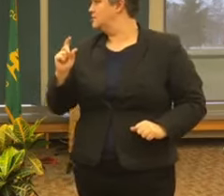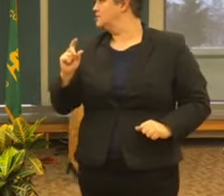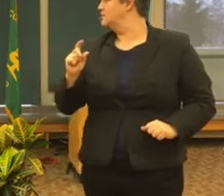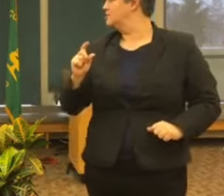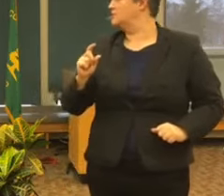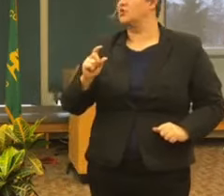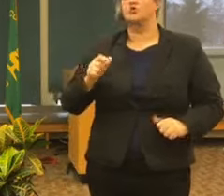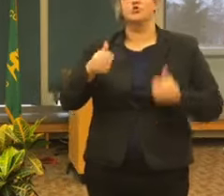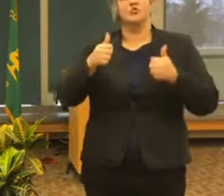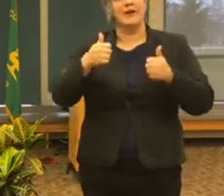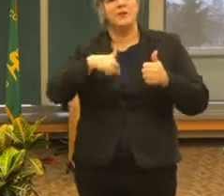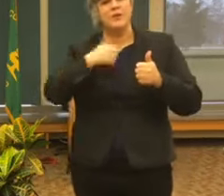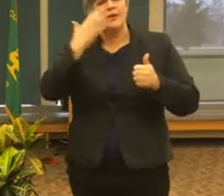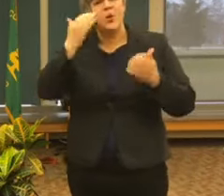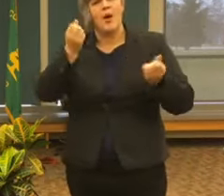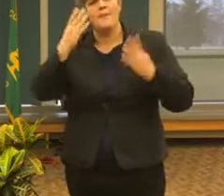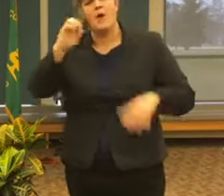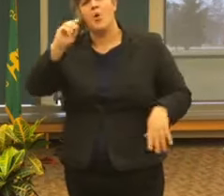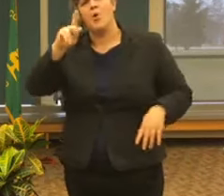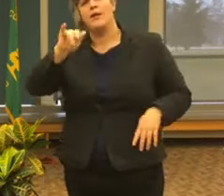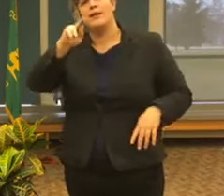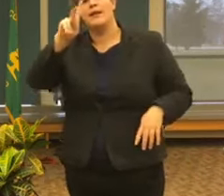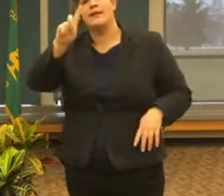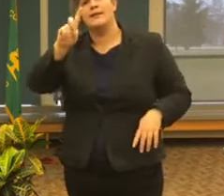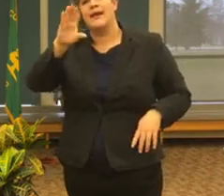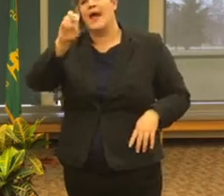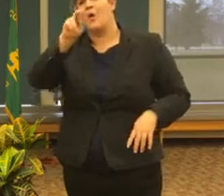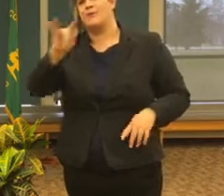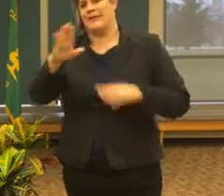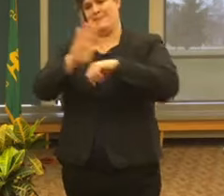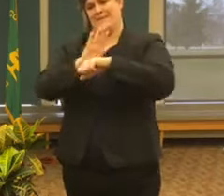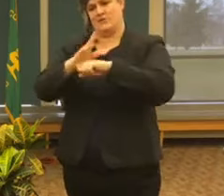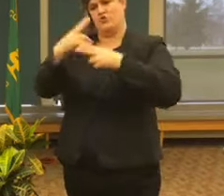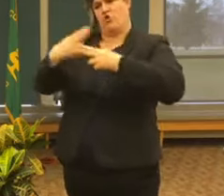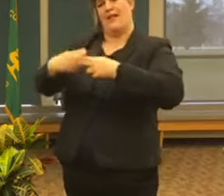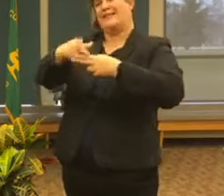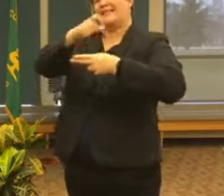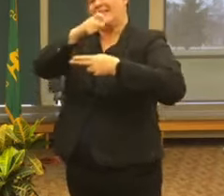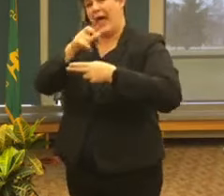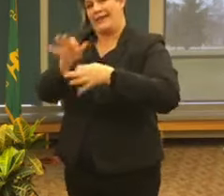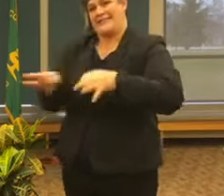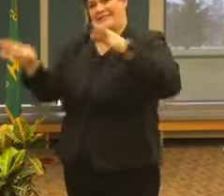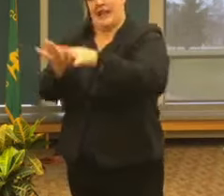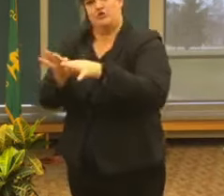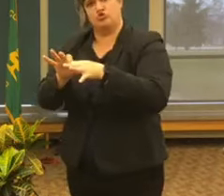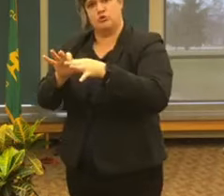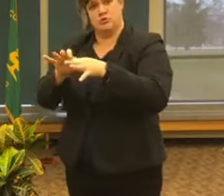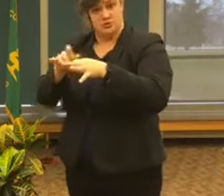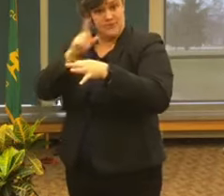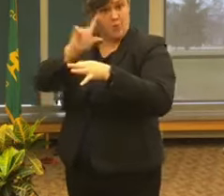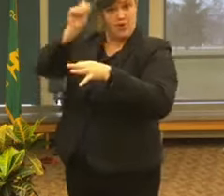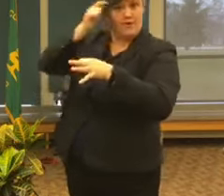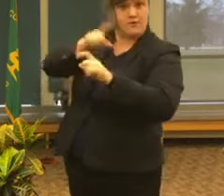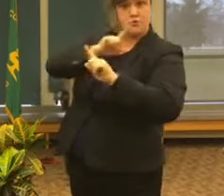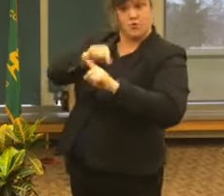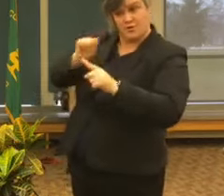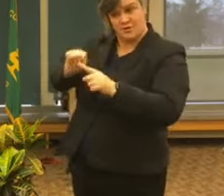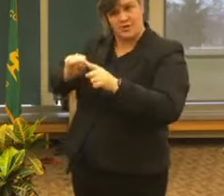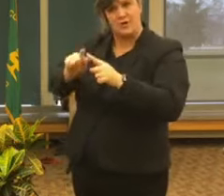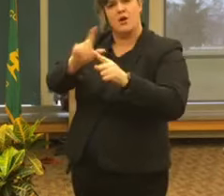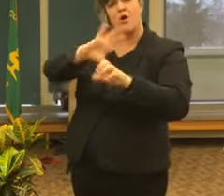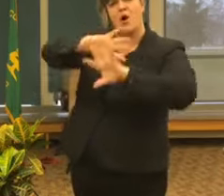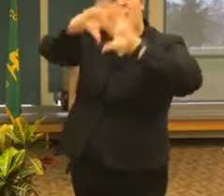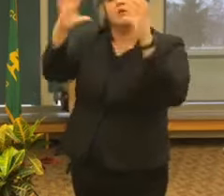Great. Do we know how many Oakland County businesses have been deemed non-essential under the governor's order and the total number of